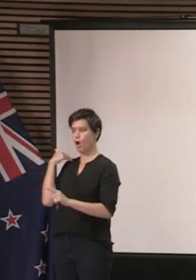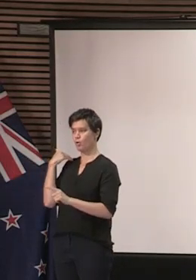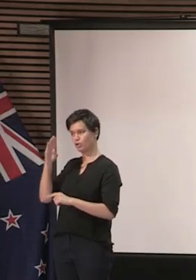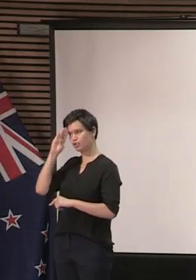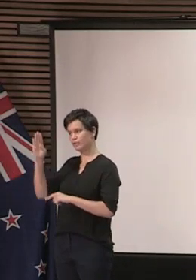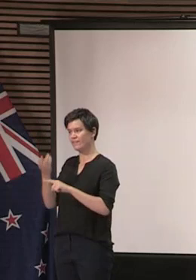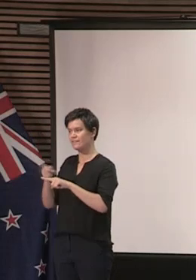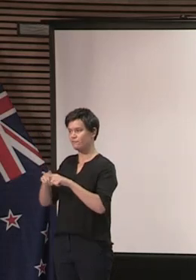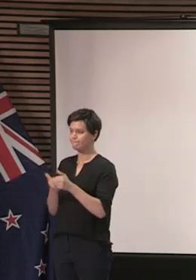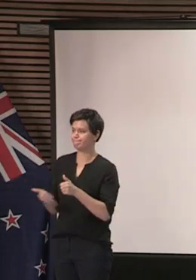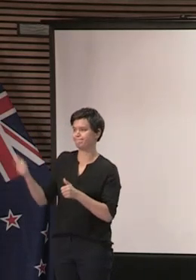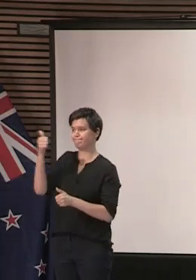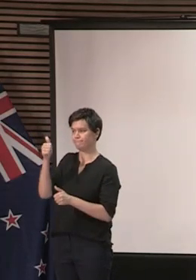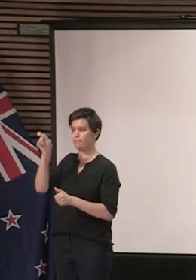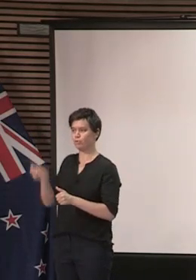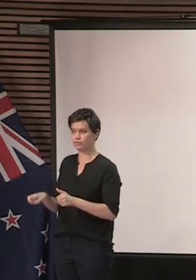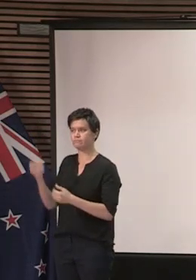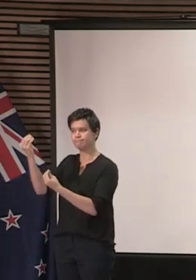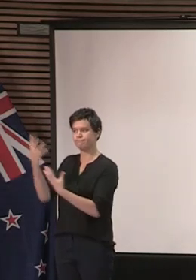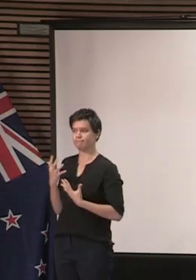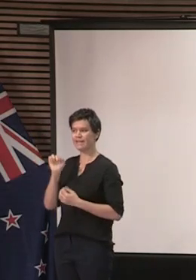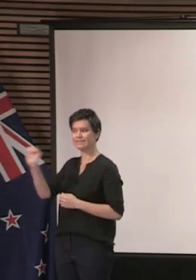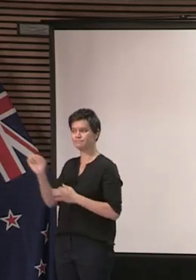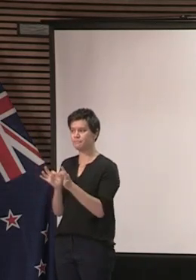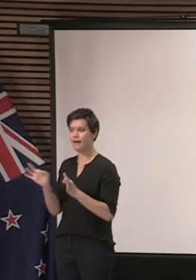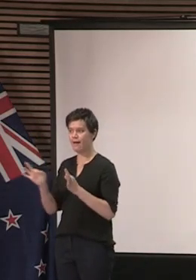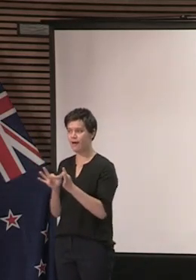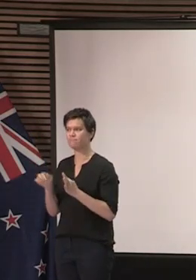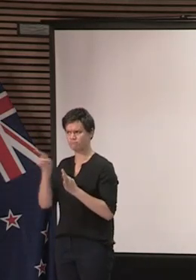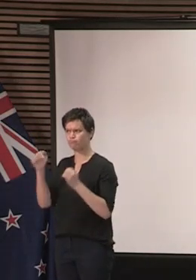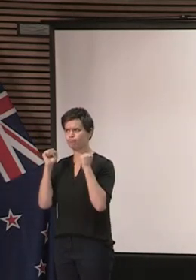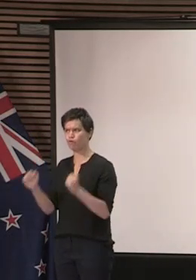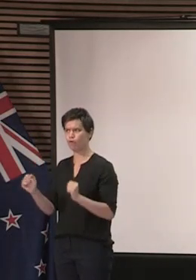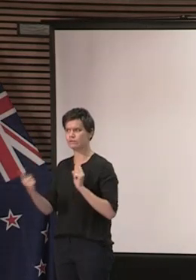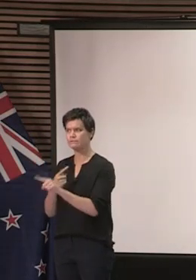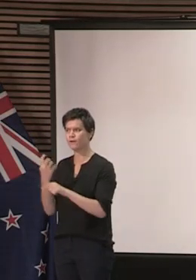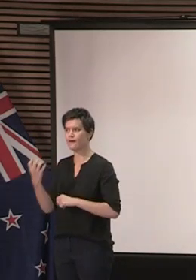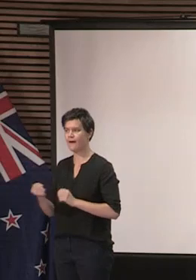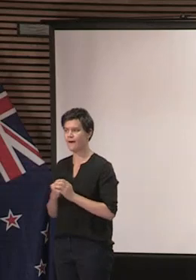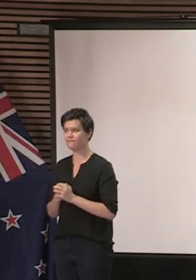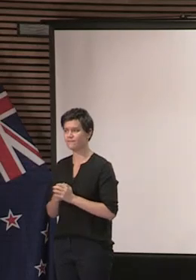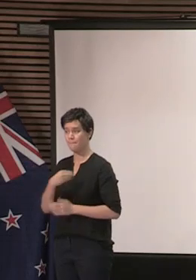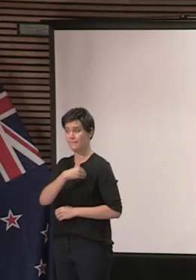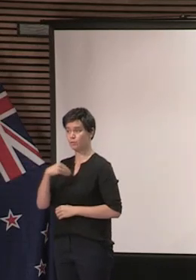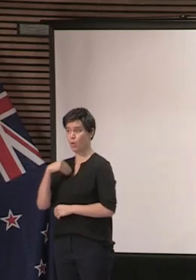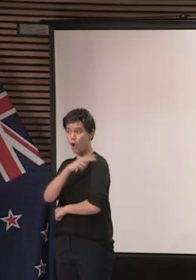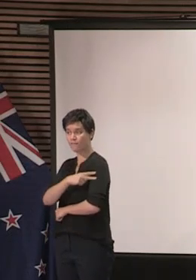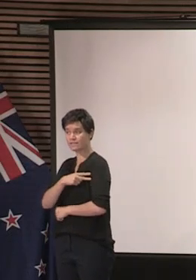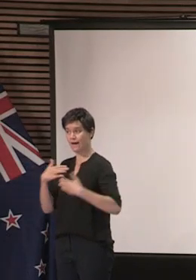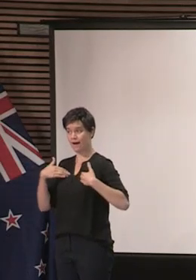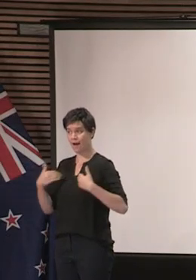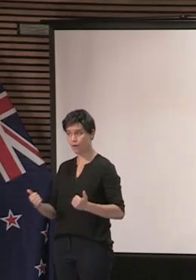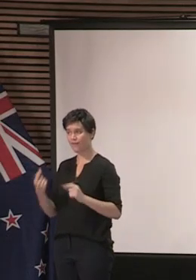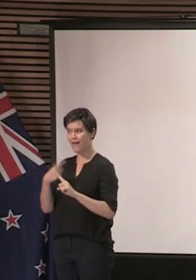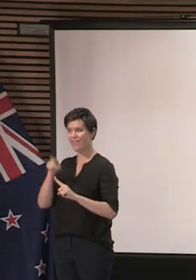very robust and fulsome response to that. And I know the Medical Officer of Health and the staff in the unit have